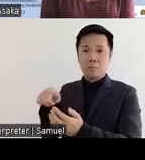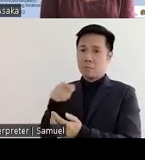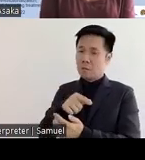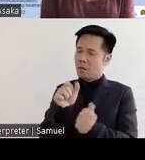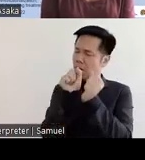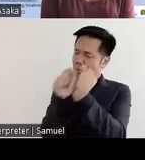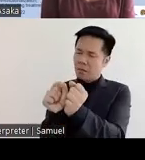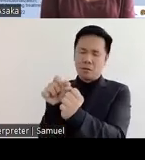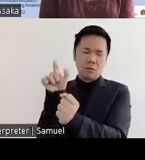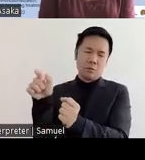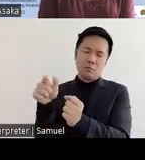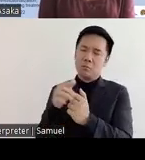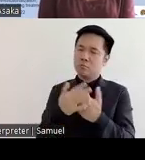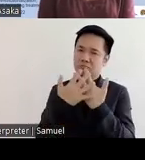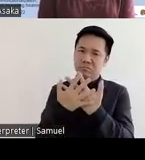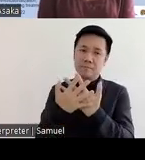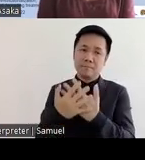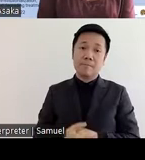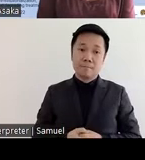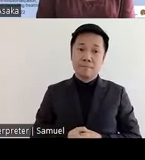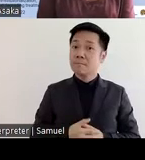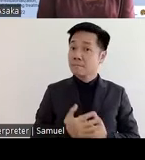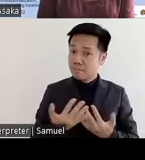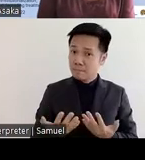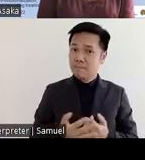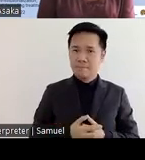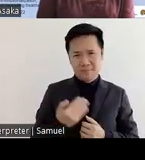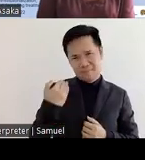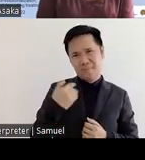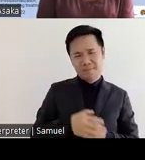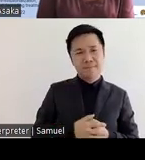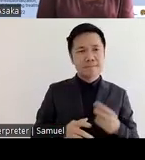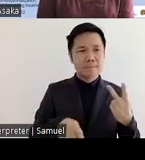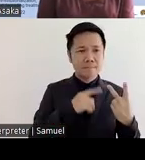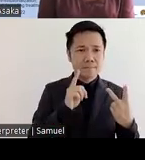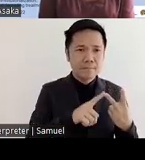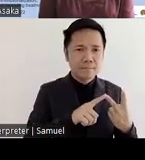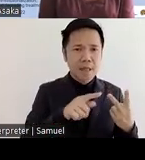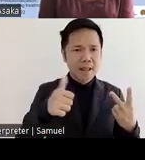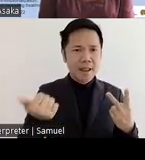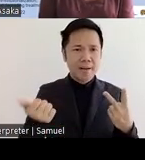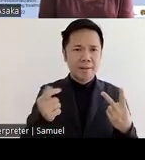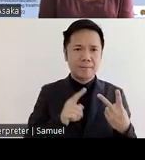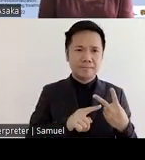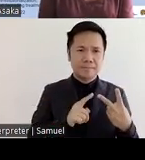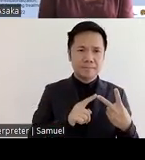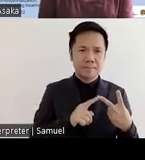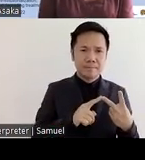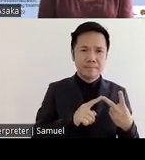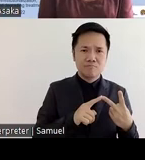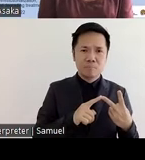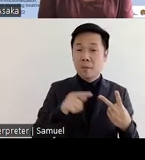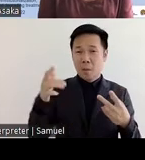In the same year, there was a protest at Fuchu Rehabilitation Center. It was a big institution built